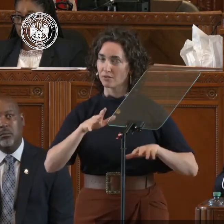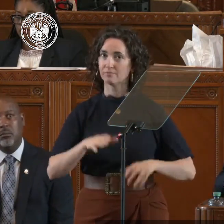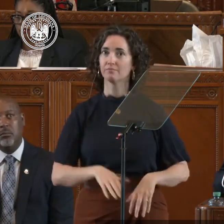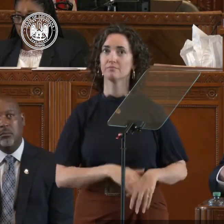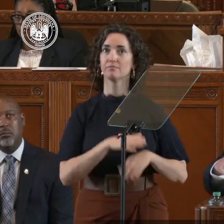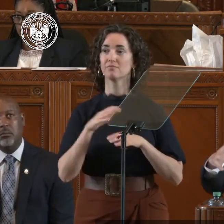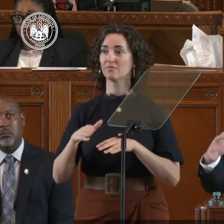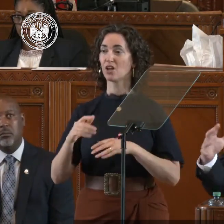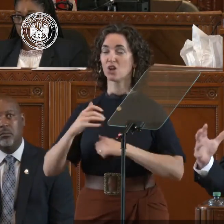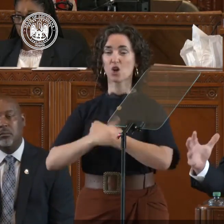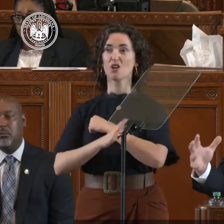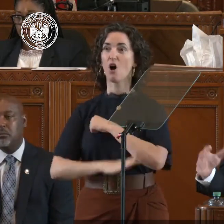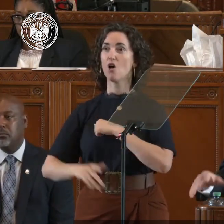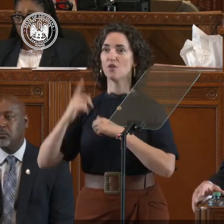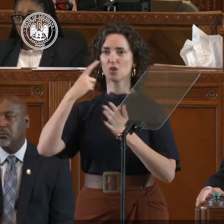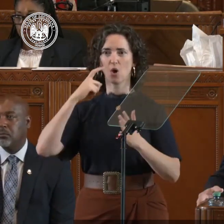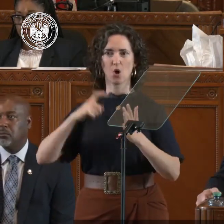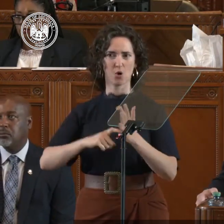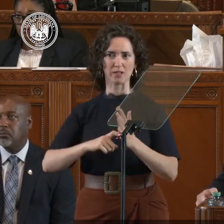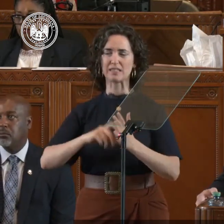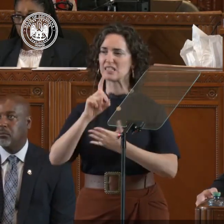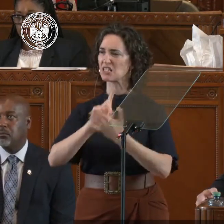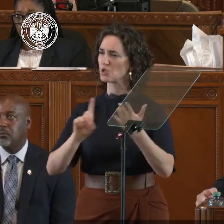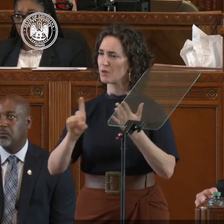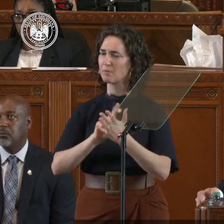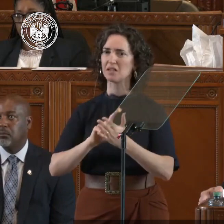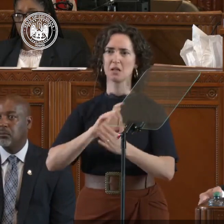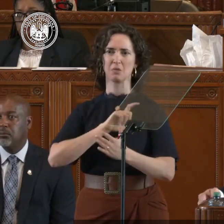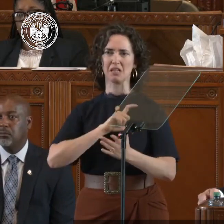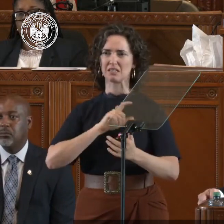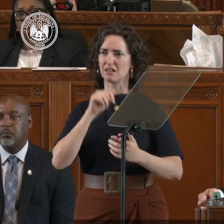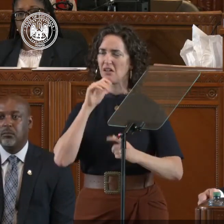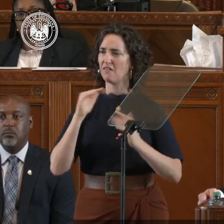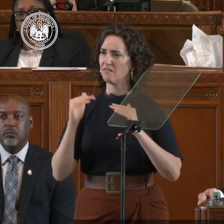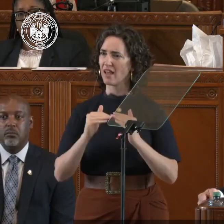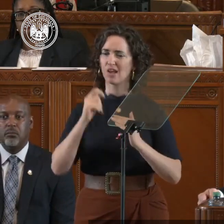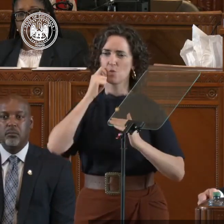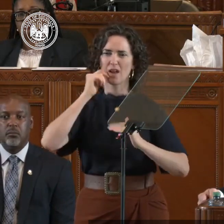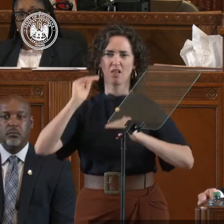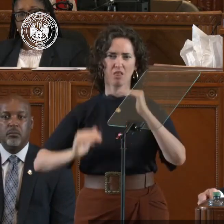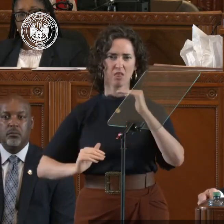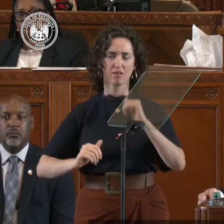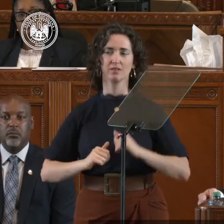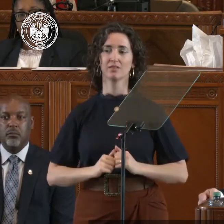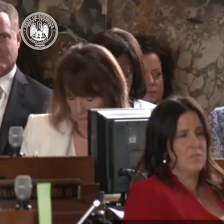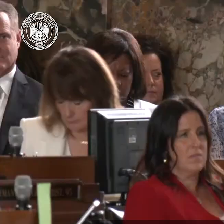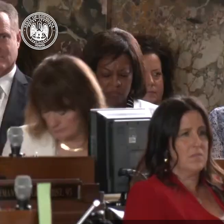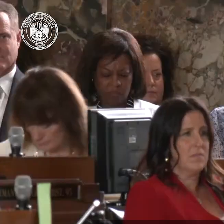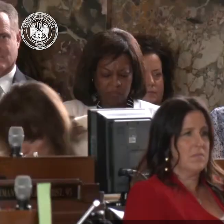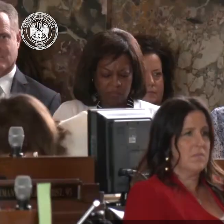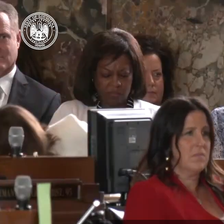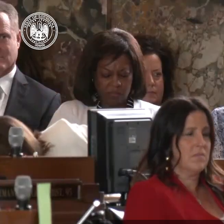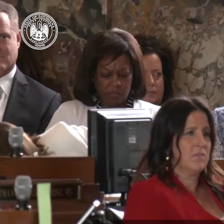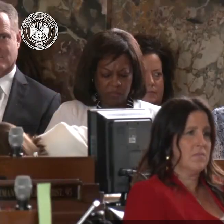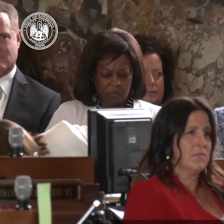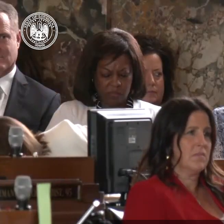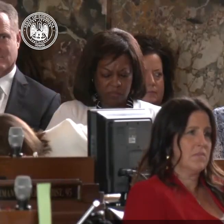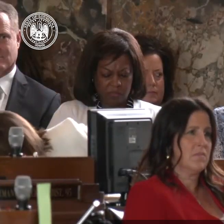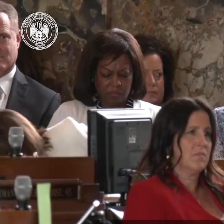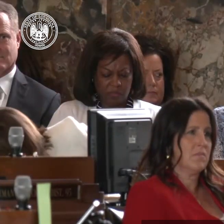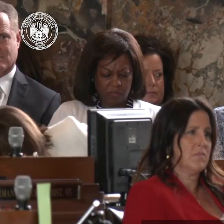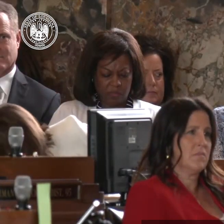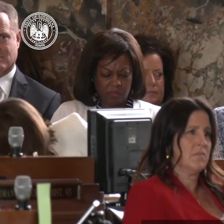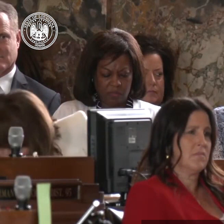over racial injustice and discriminatory policing, from multiple hurricanes, including the 2 strongest to ever hit